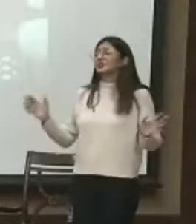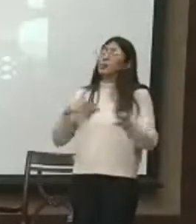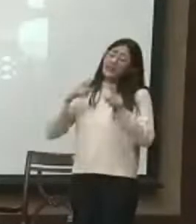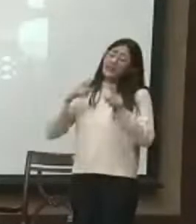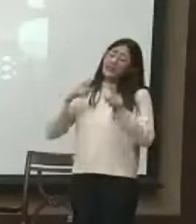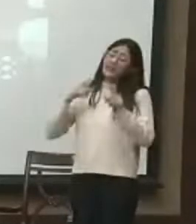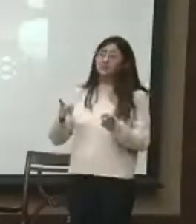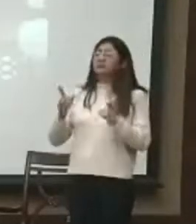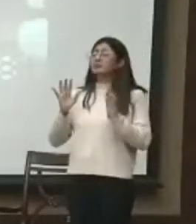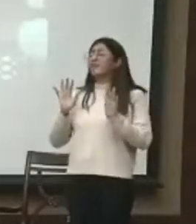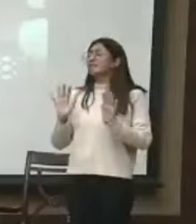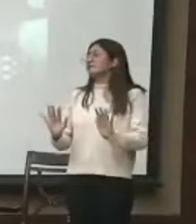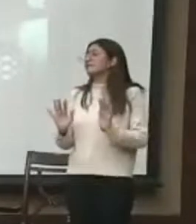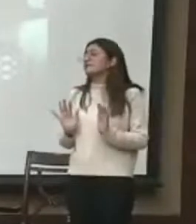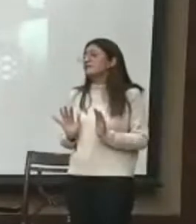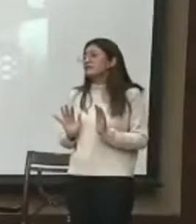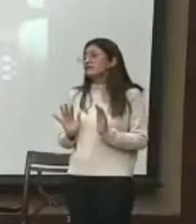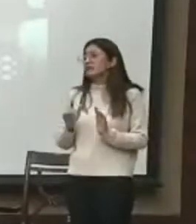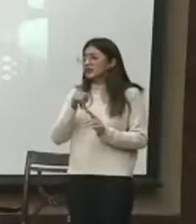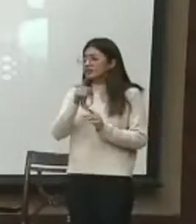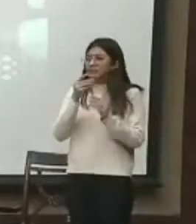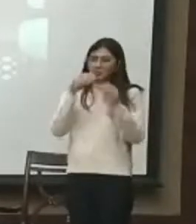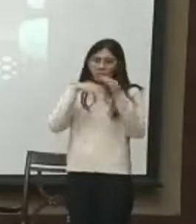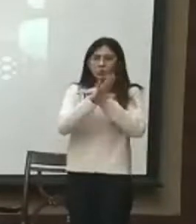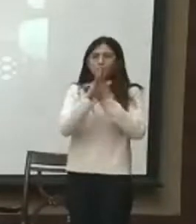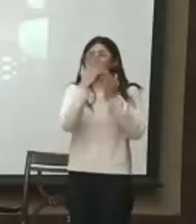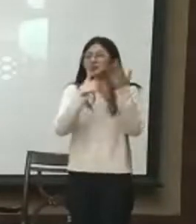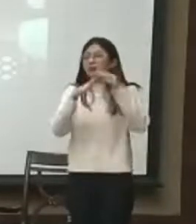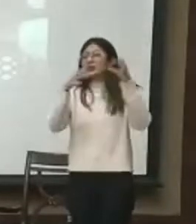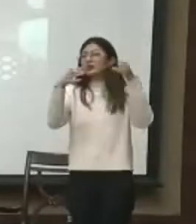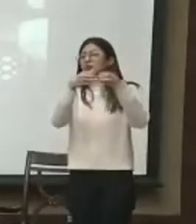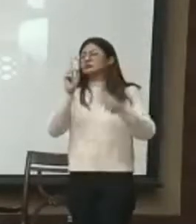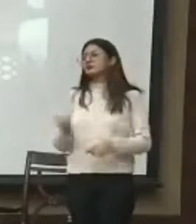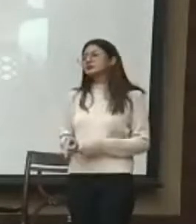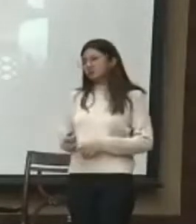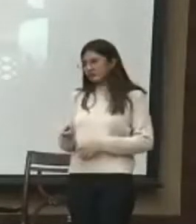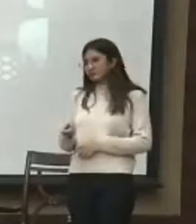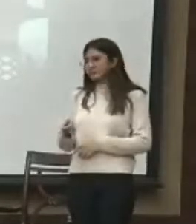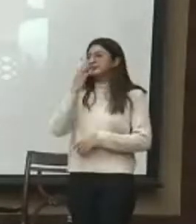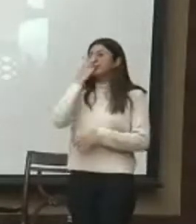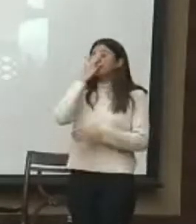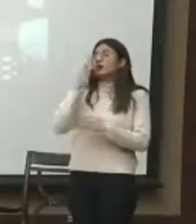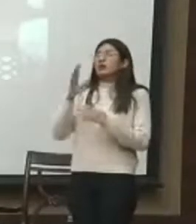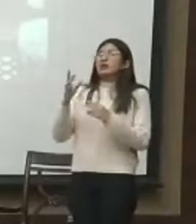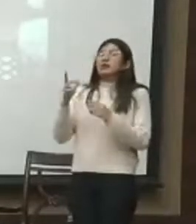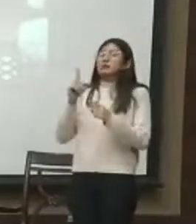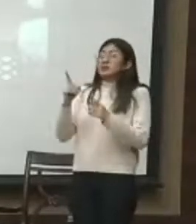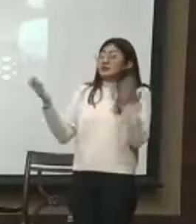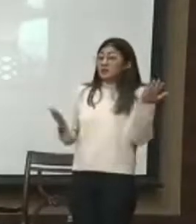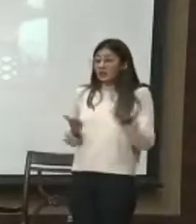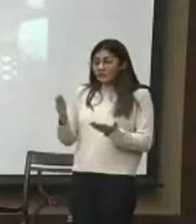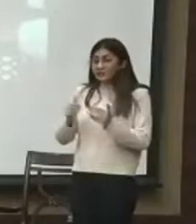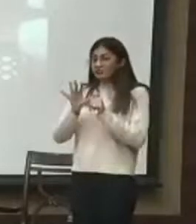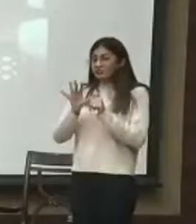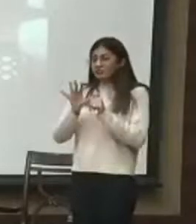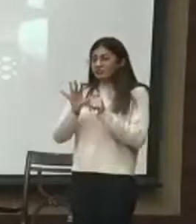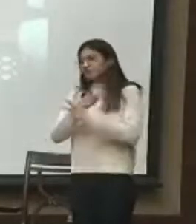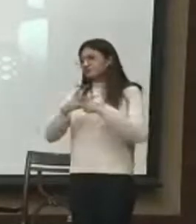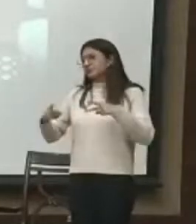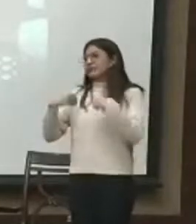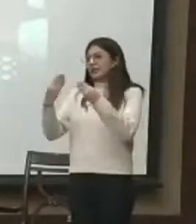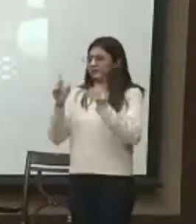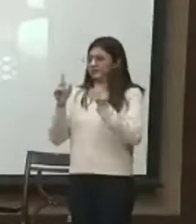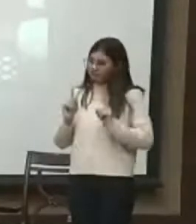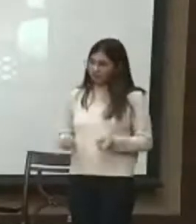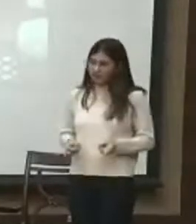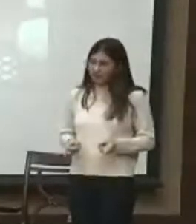have that sooner than later. Affordable, accessible healthcare service for all persons with disability, with also an